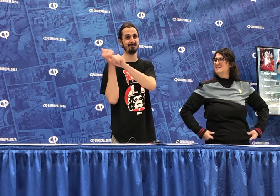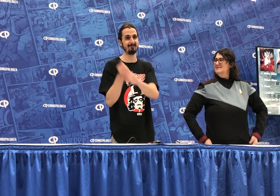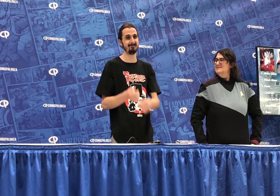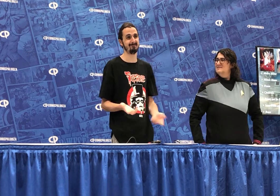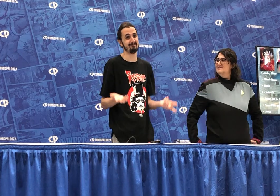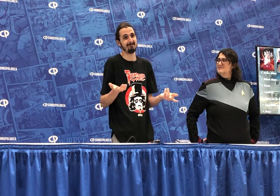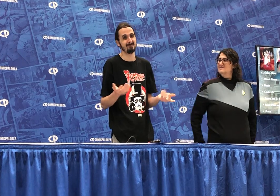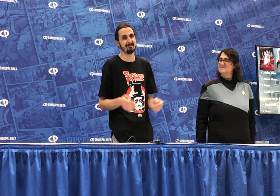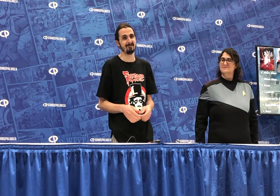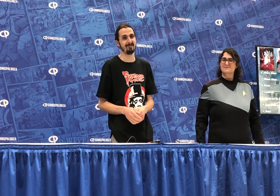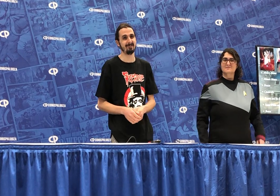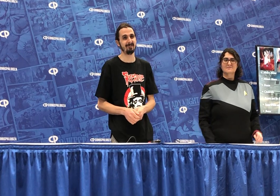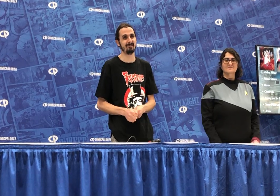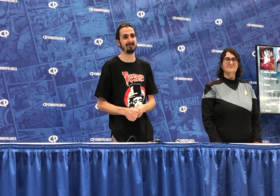vine? Could be, yeah.